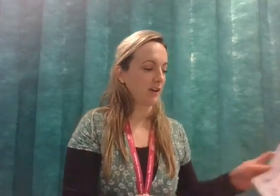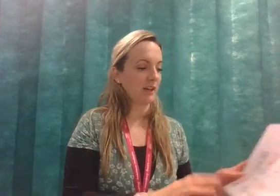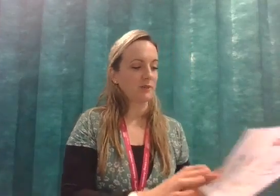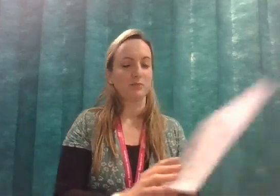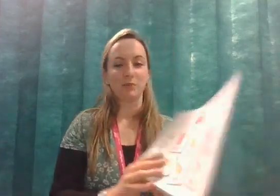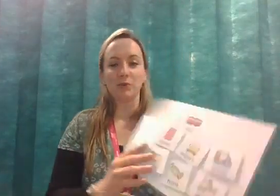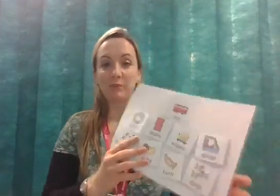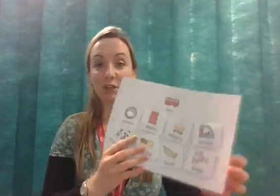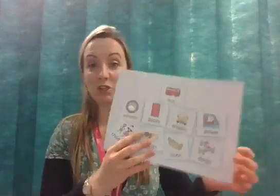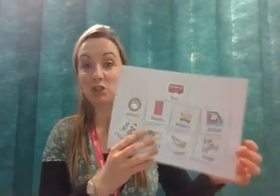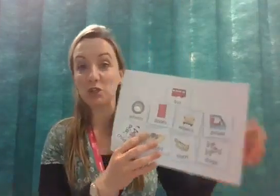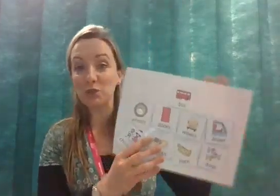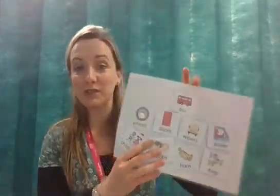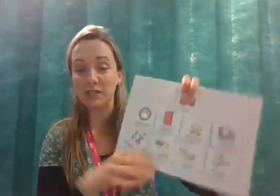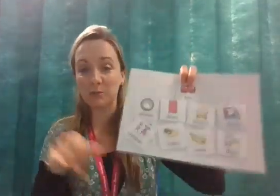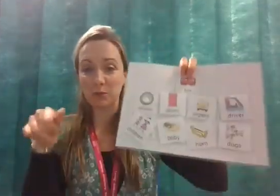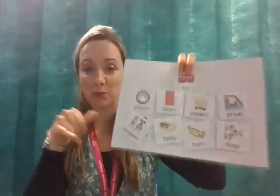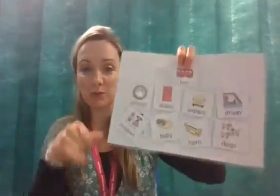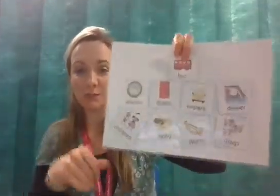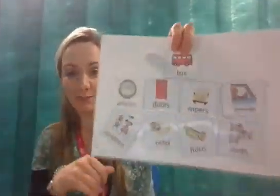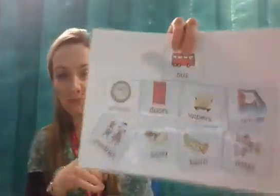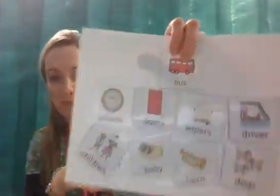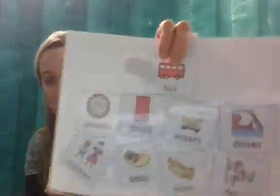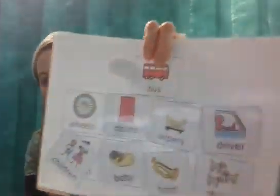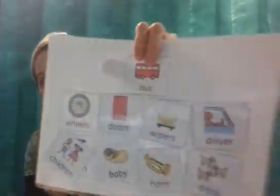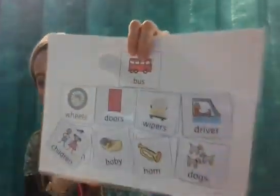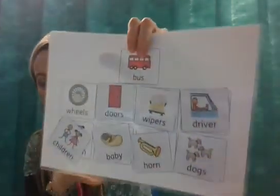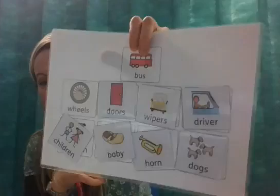I brought my choosing board